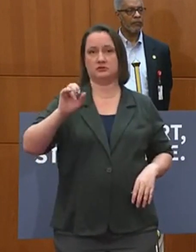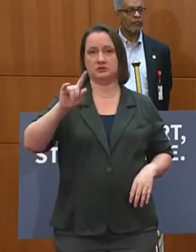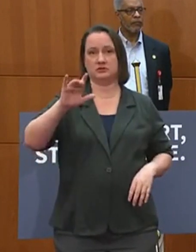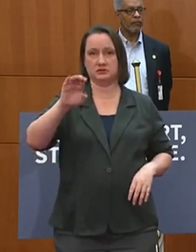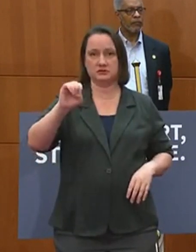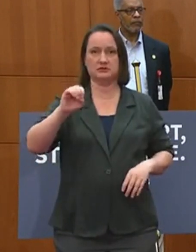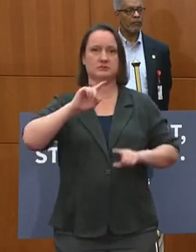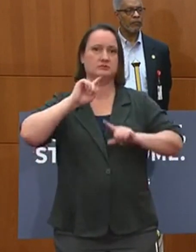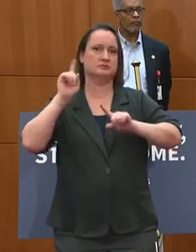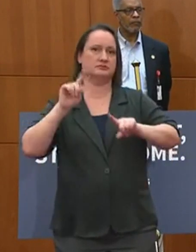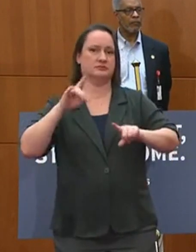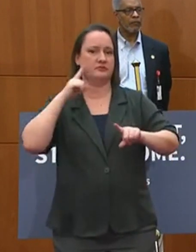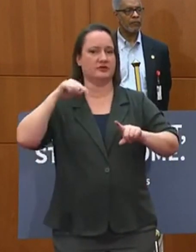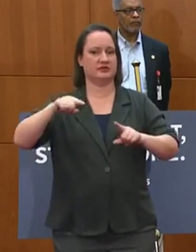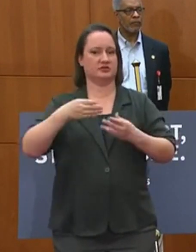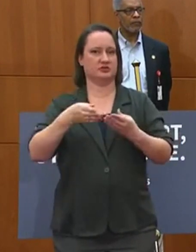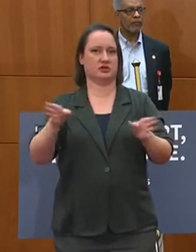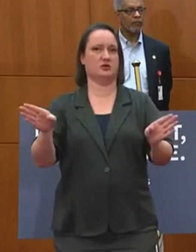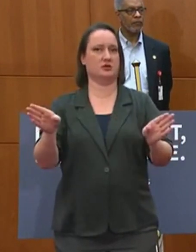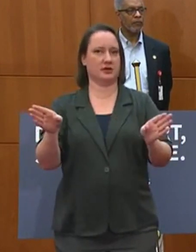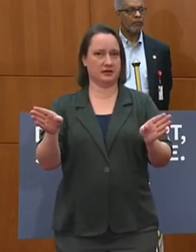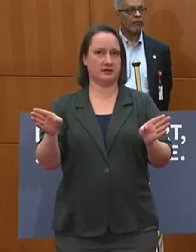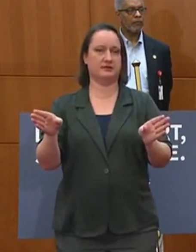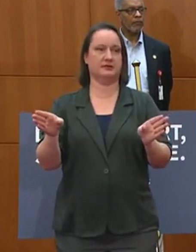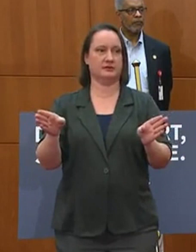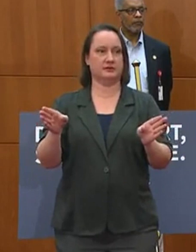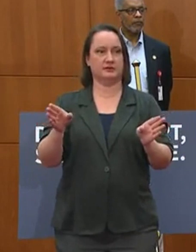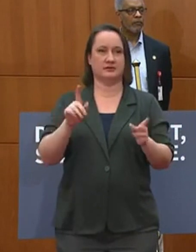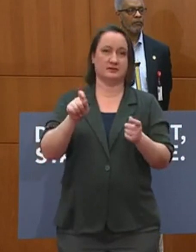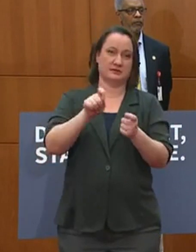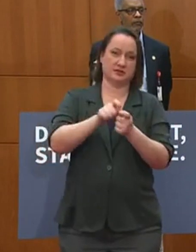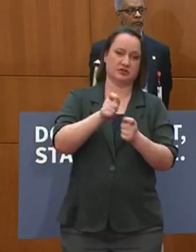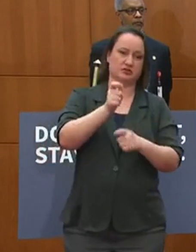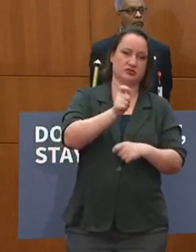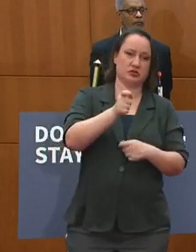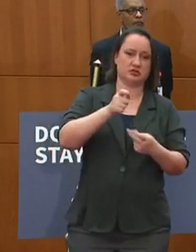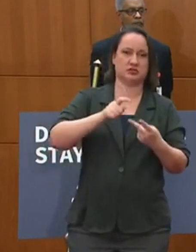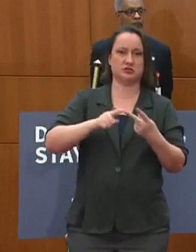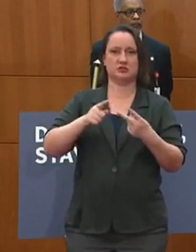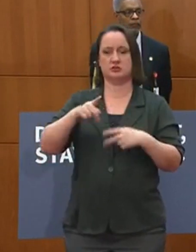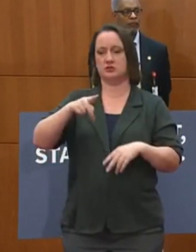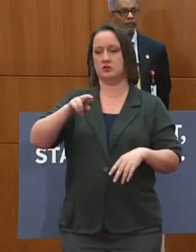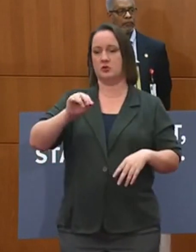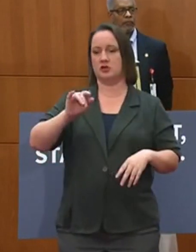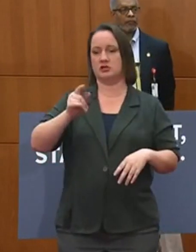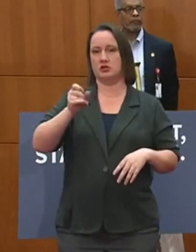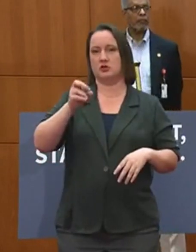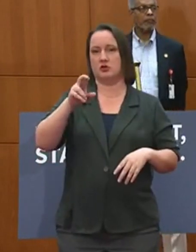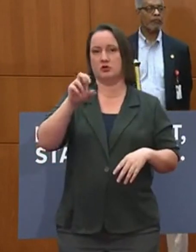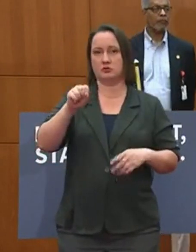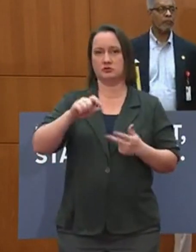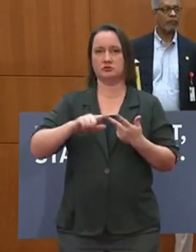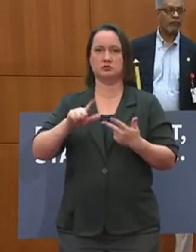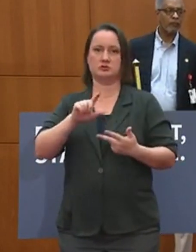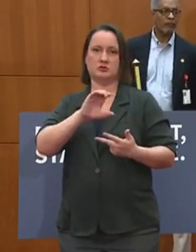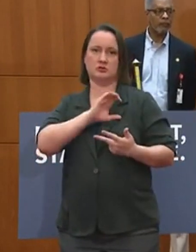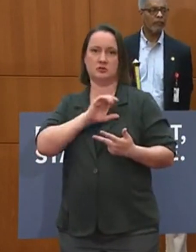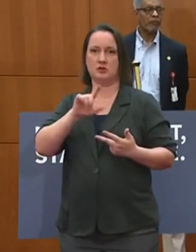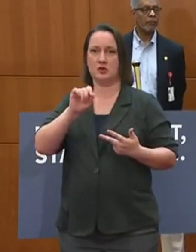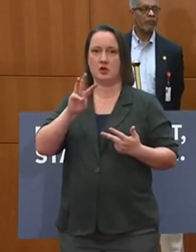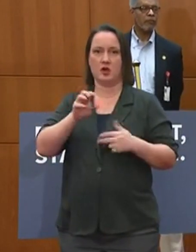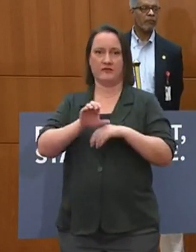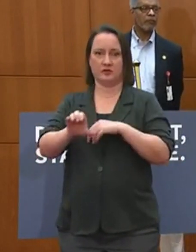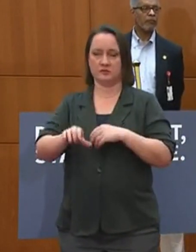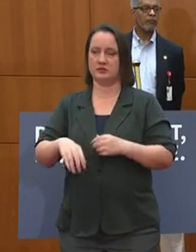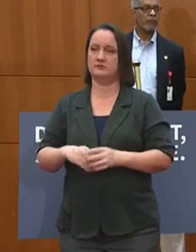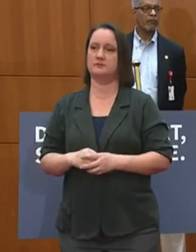this, generally, how they're responding to this crisis, particularly judges, prosecutors, law enforcement. And